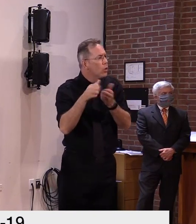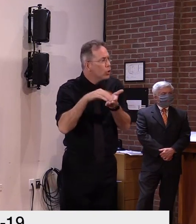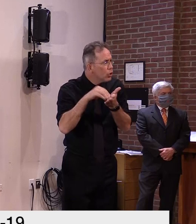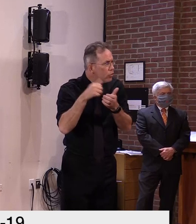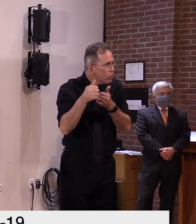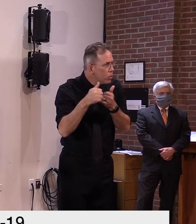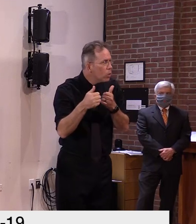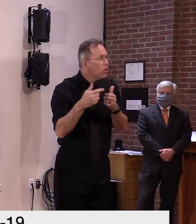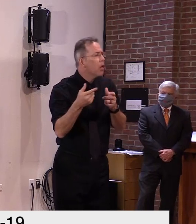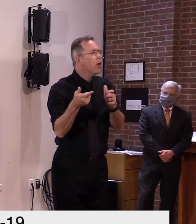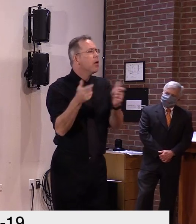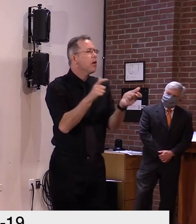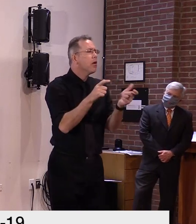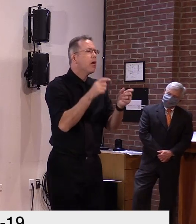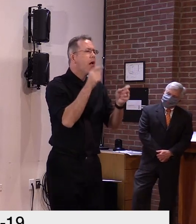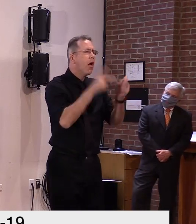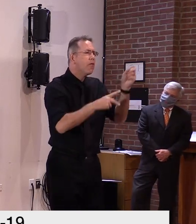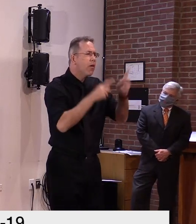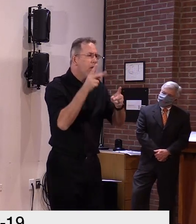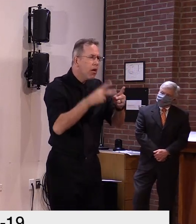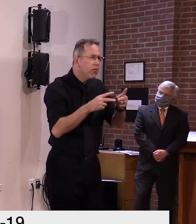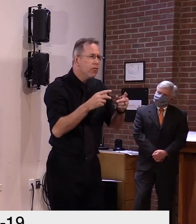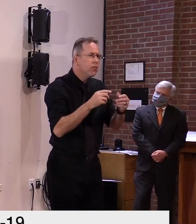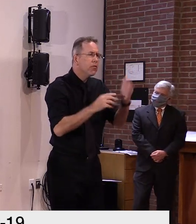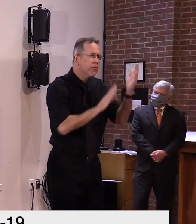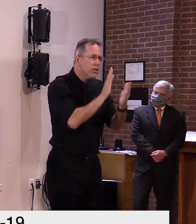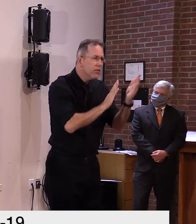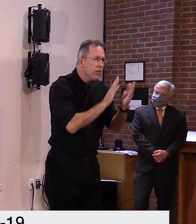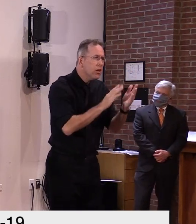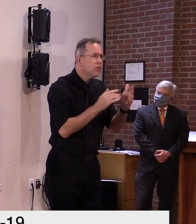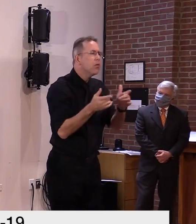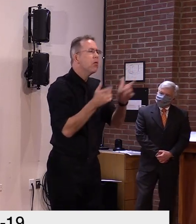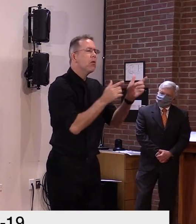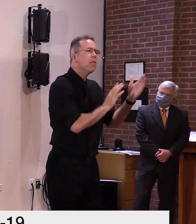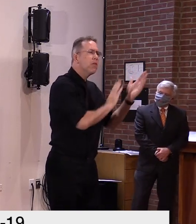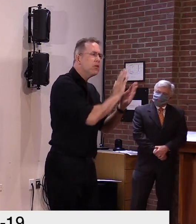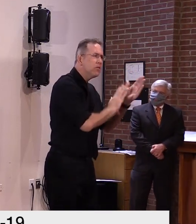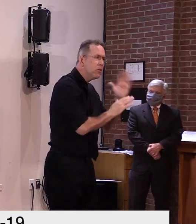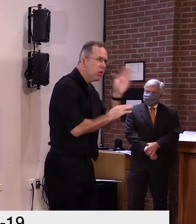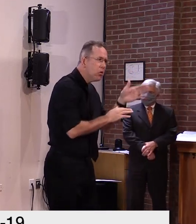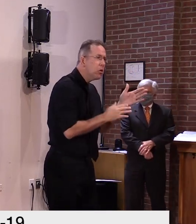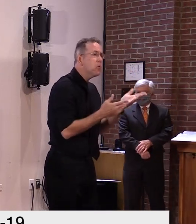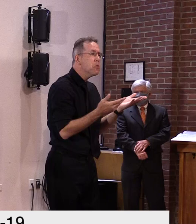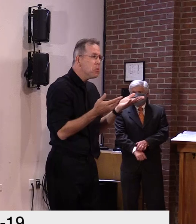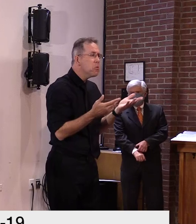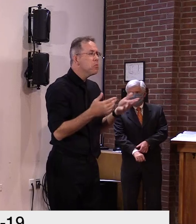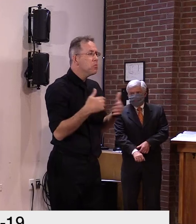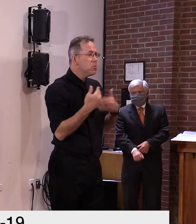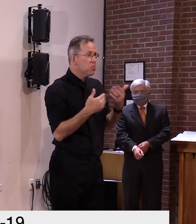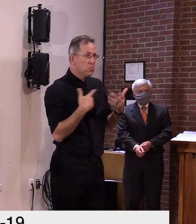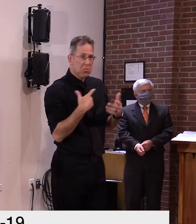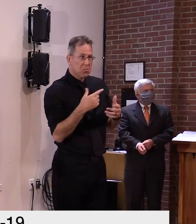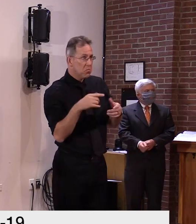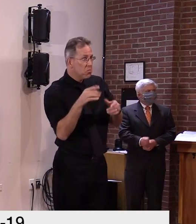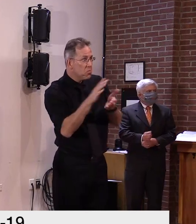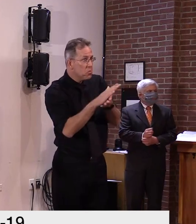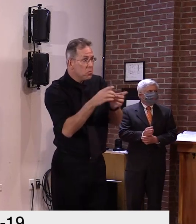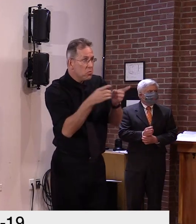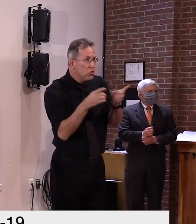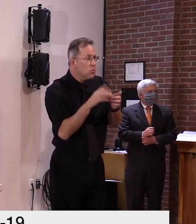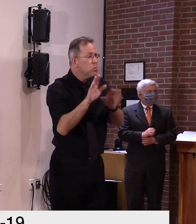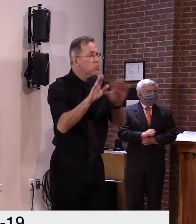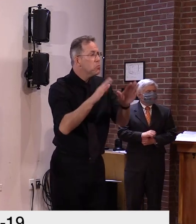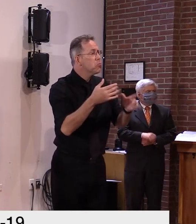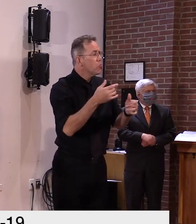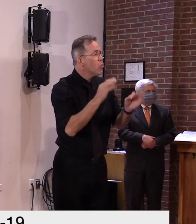that. And so it may not be necessary to impose any more guidance than we have today. Sure, and